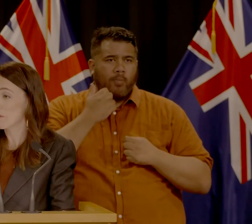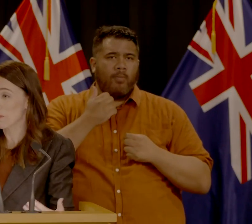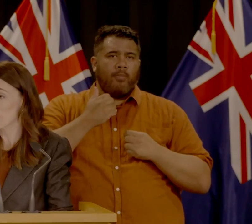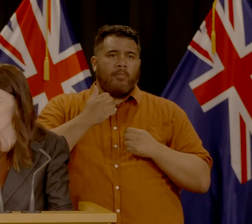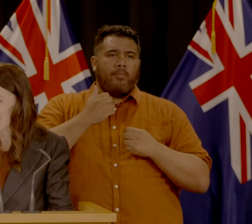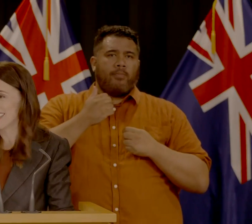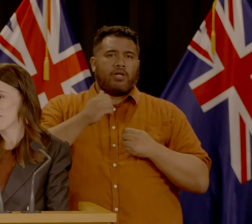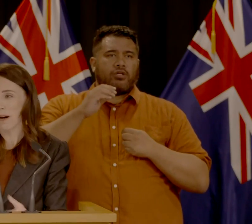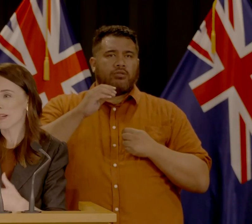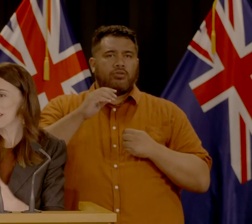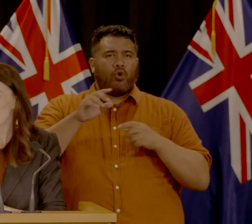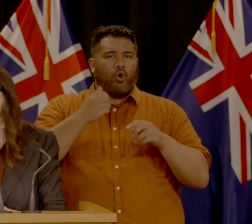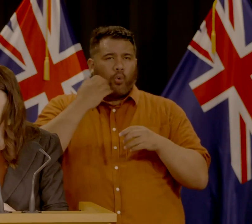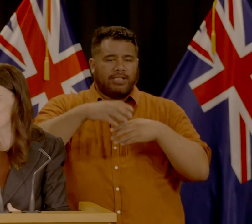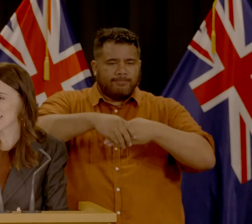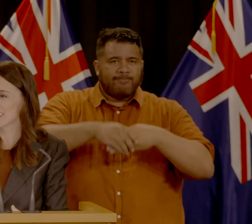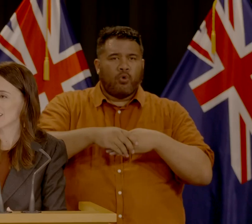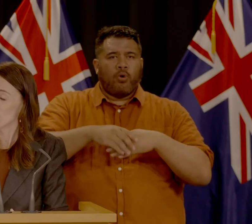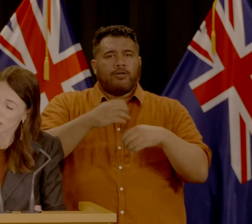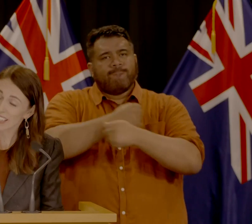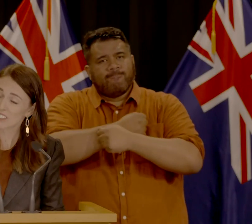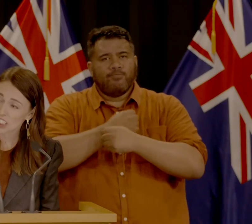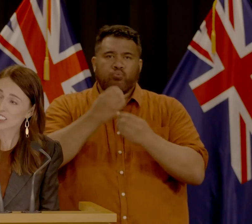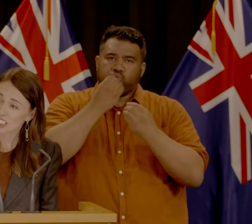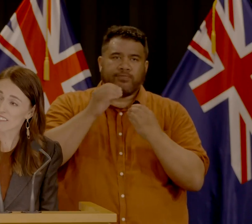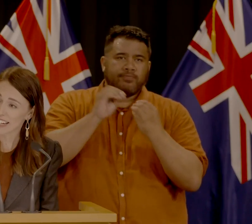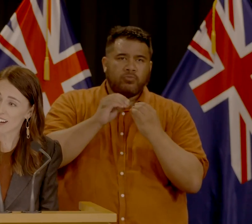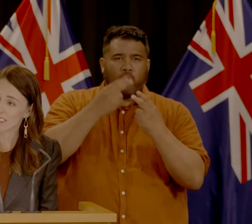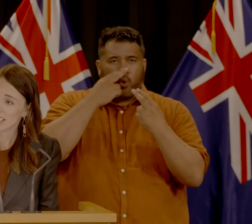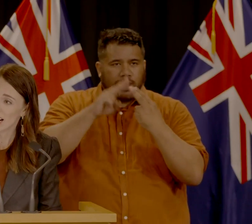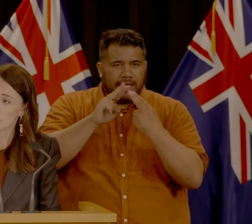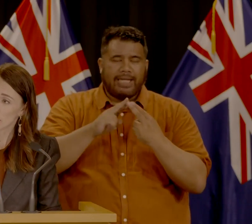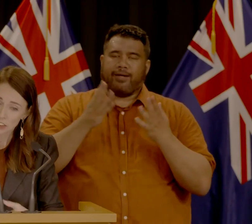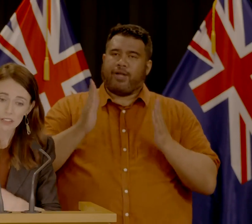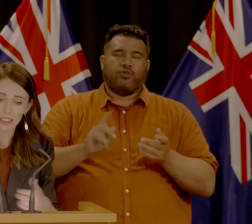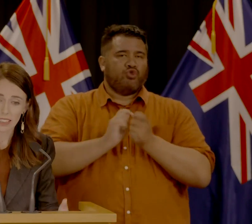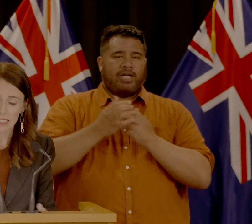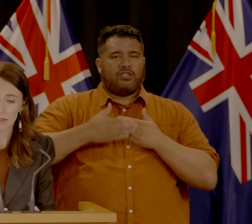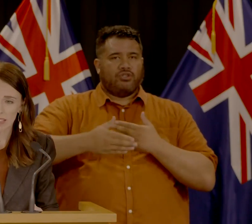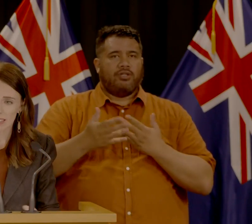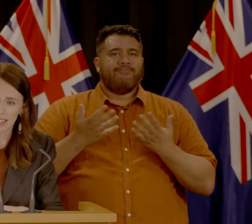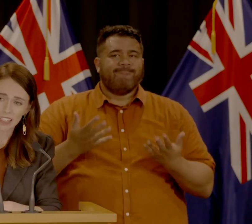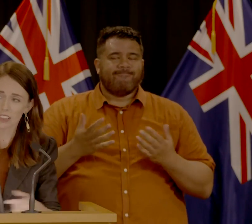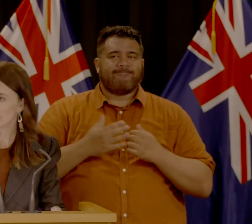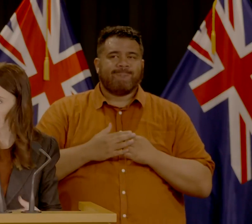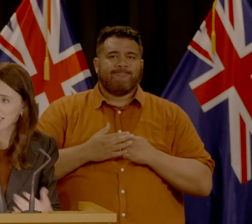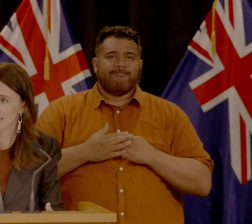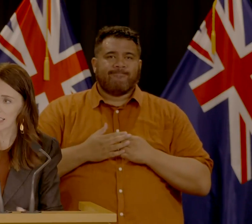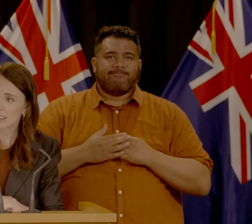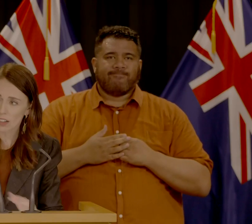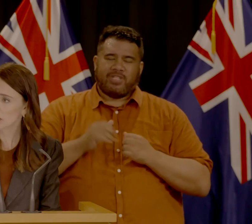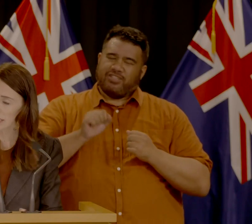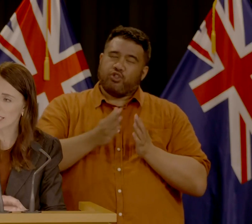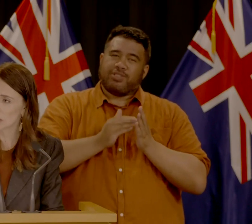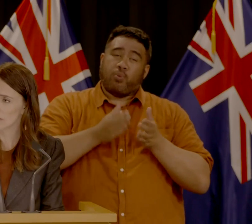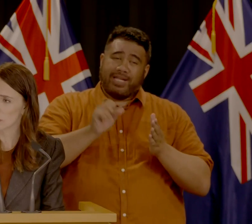greeting people properly, by being in close contact. We're going to have to change that for now. But I do think that that's something that actually together